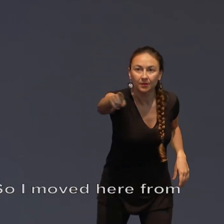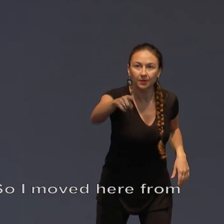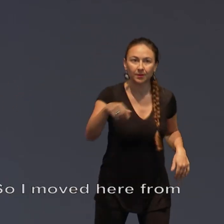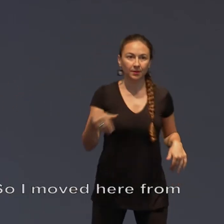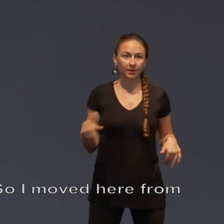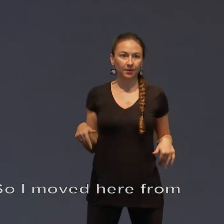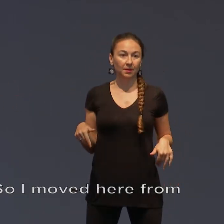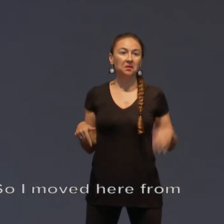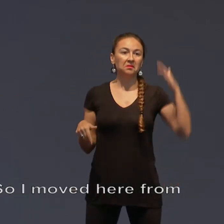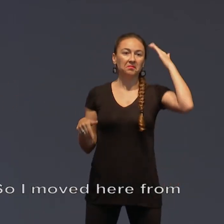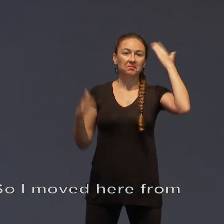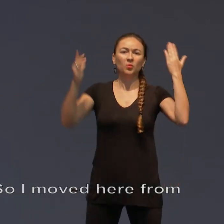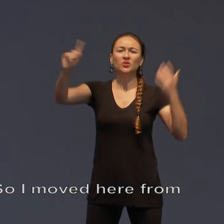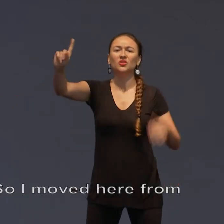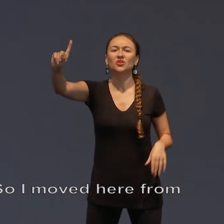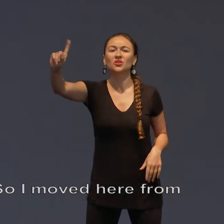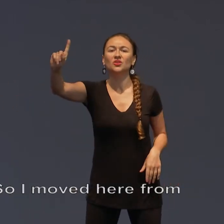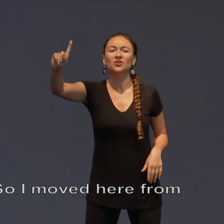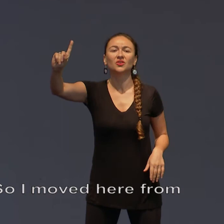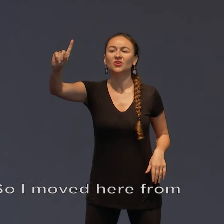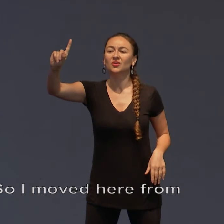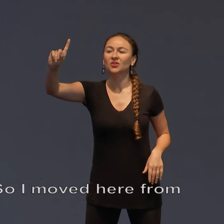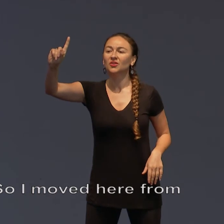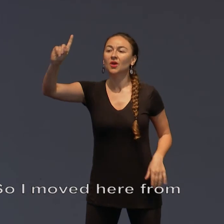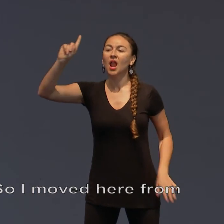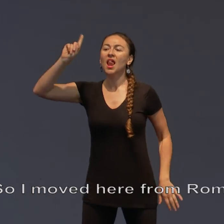is? Yes? Where is it?